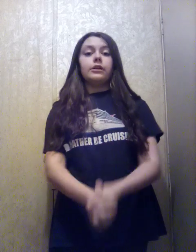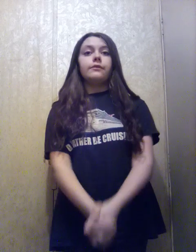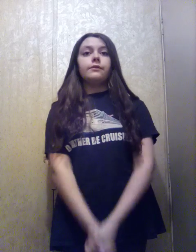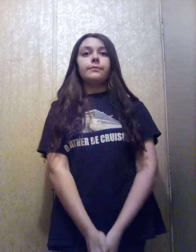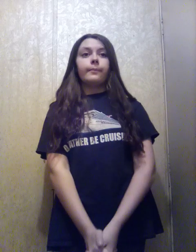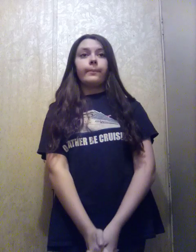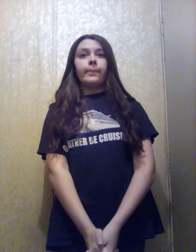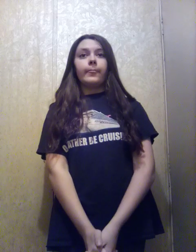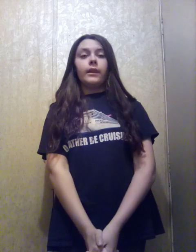of